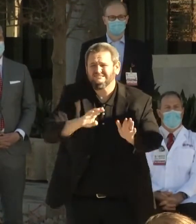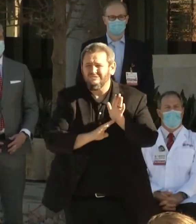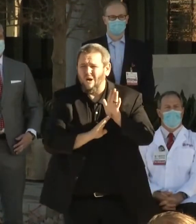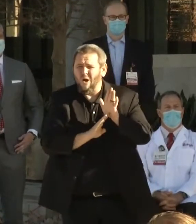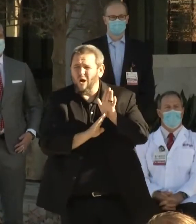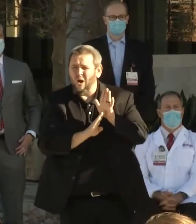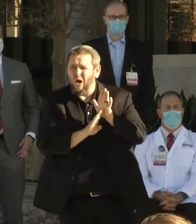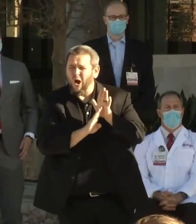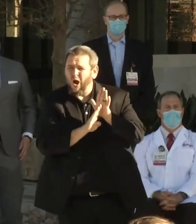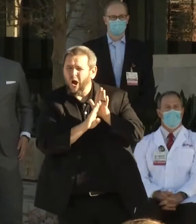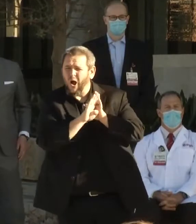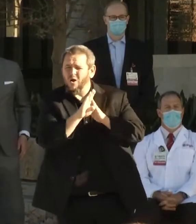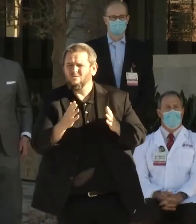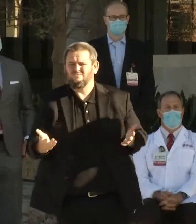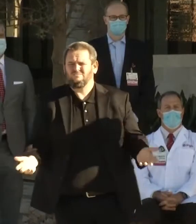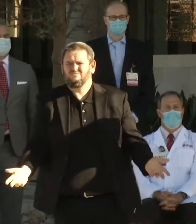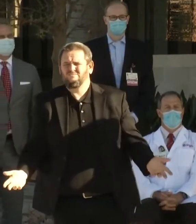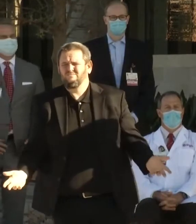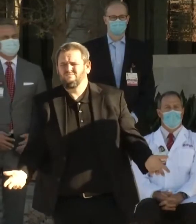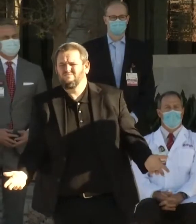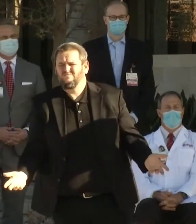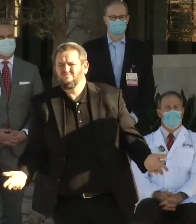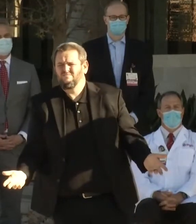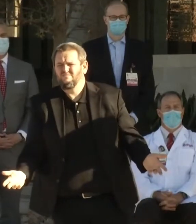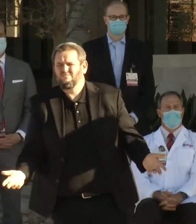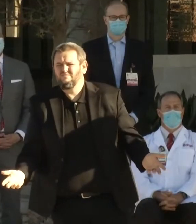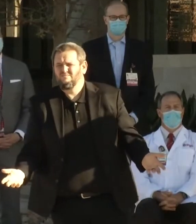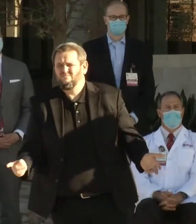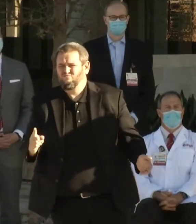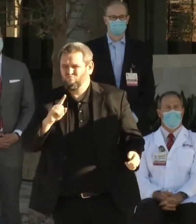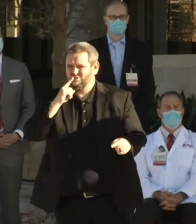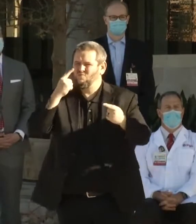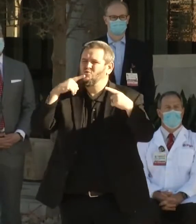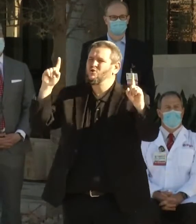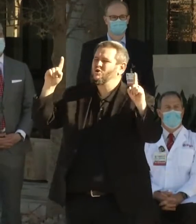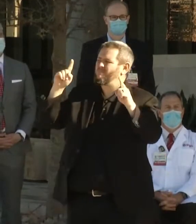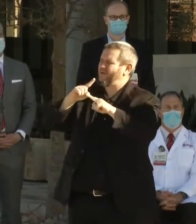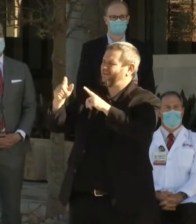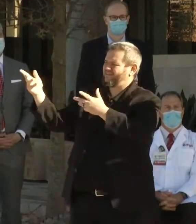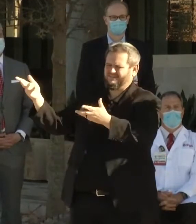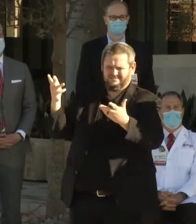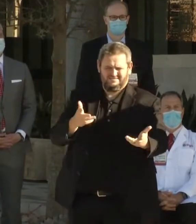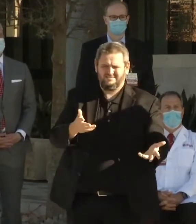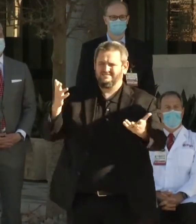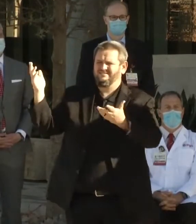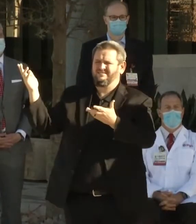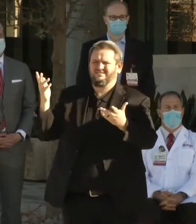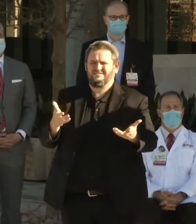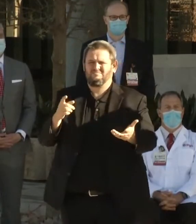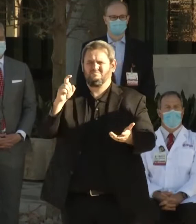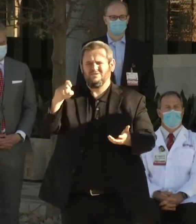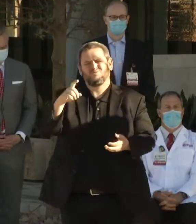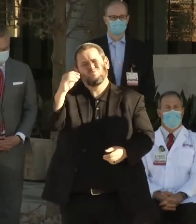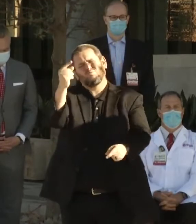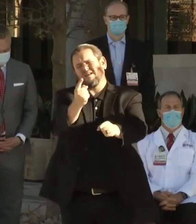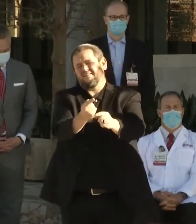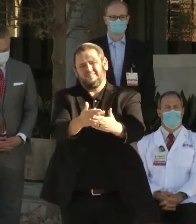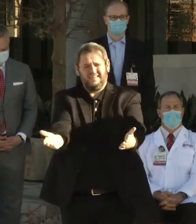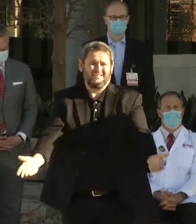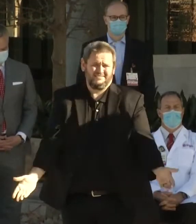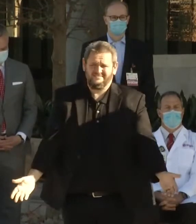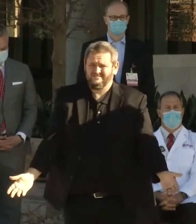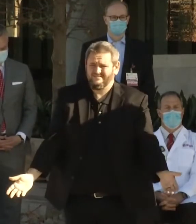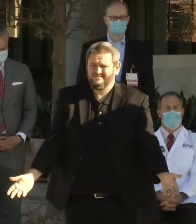than Oklahomans. So at the end of the day, it's not about a mandate, it's about doing the right thing. That's why we're here letting Oklahomans know